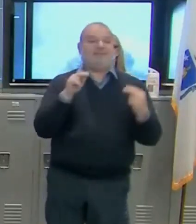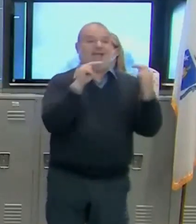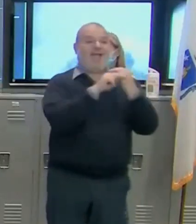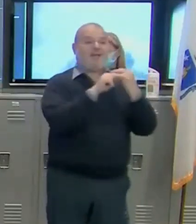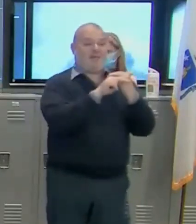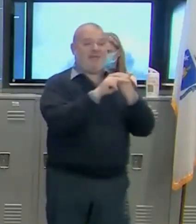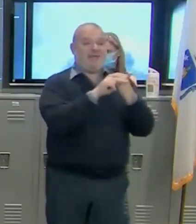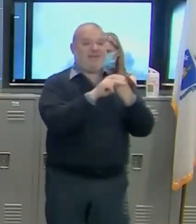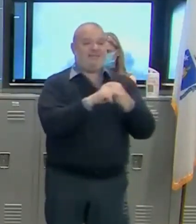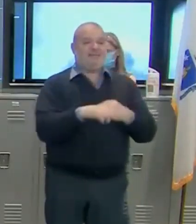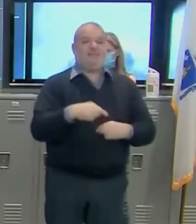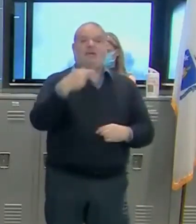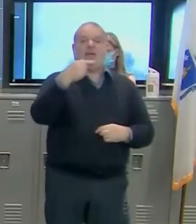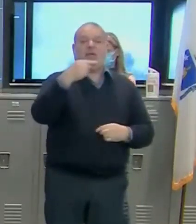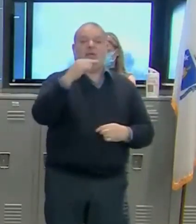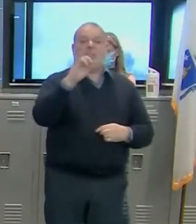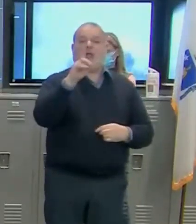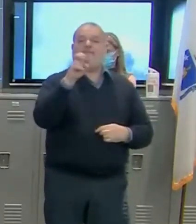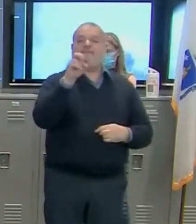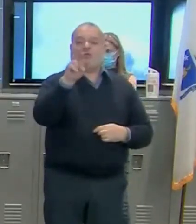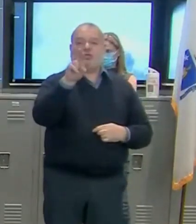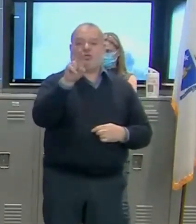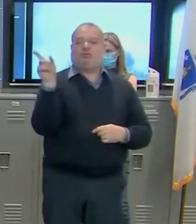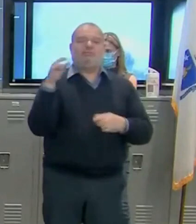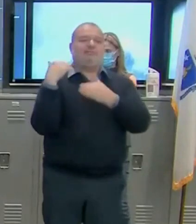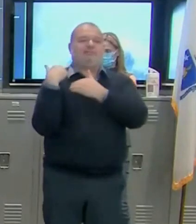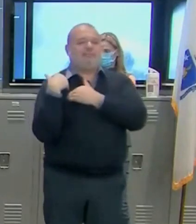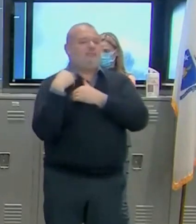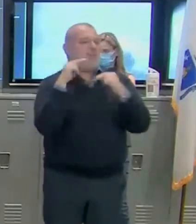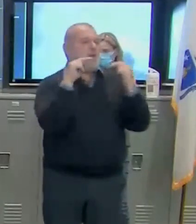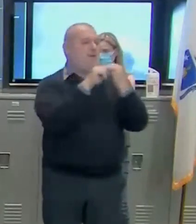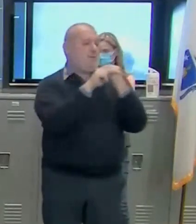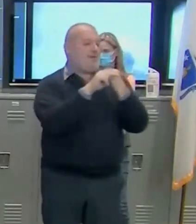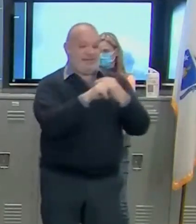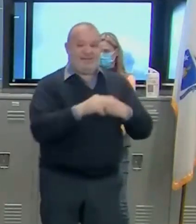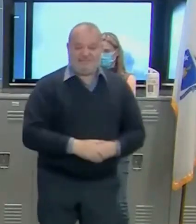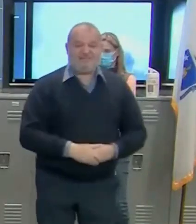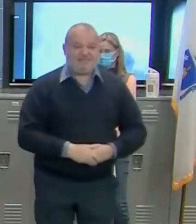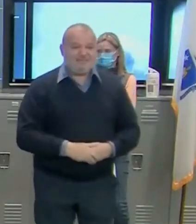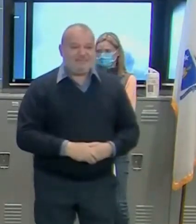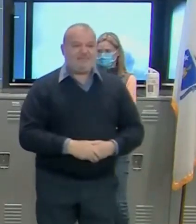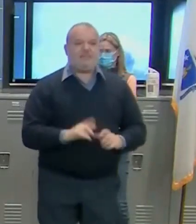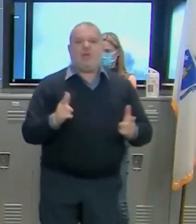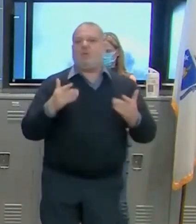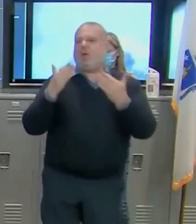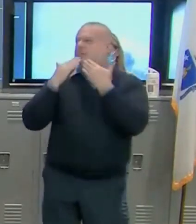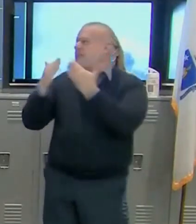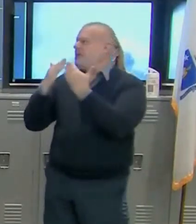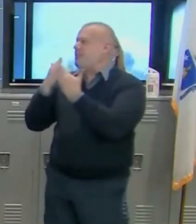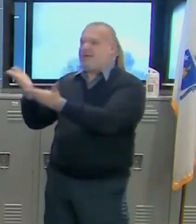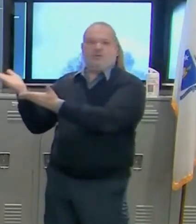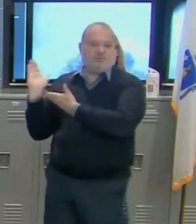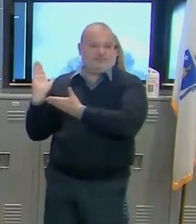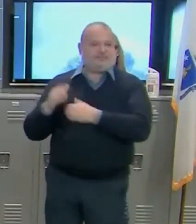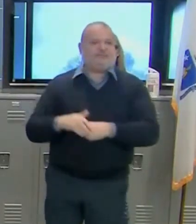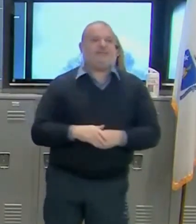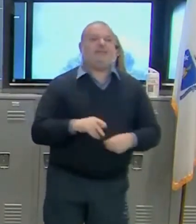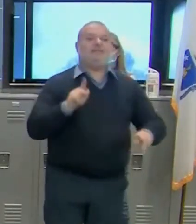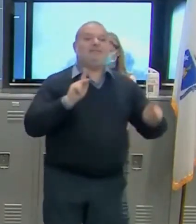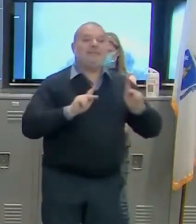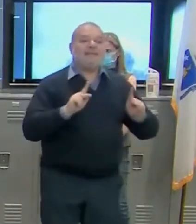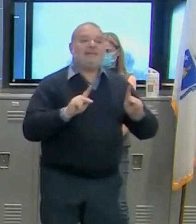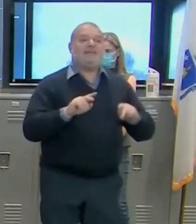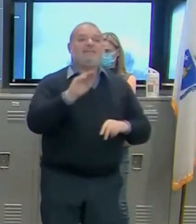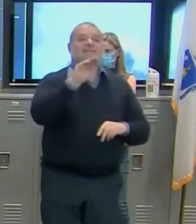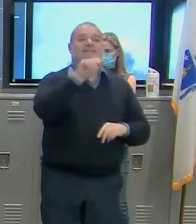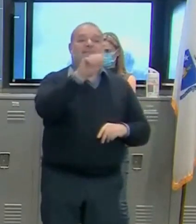Thank you, Secretary. And to reiterate, I want to really thank all the men and women of MassDOT, our municipal partners, and our contractors who have been